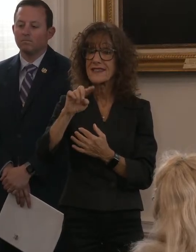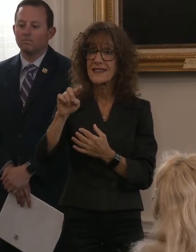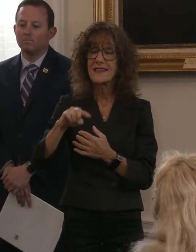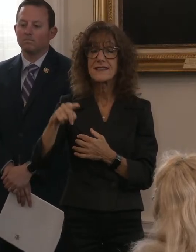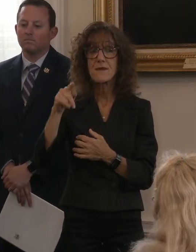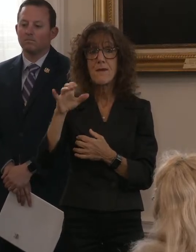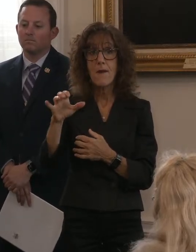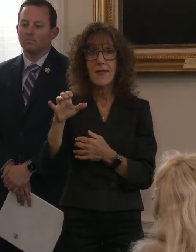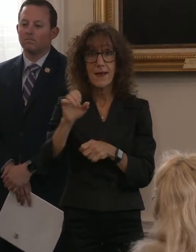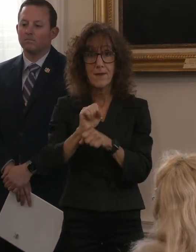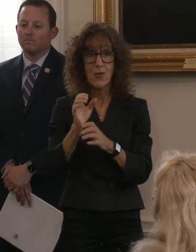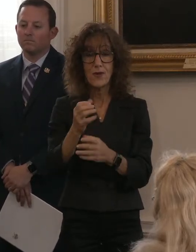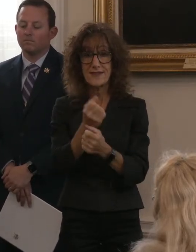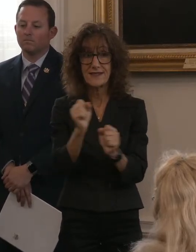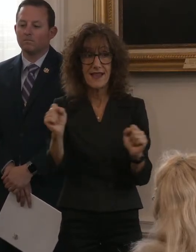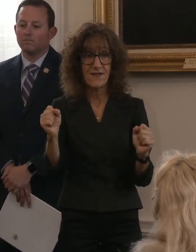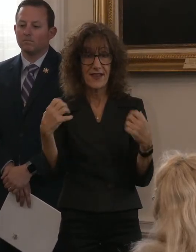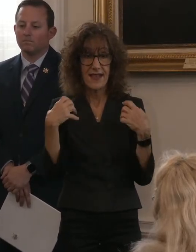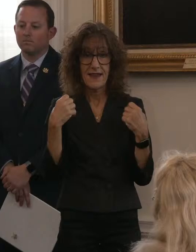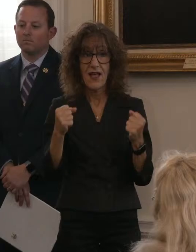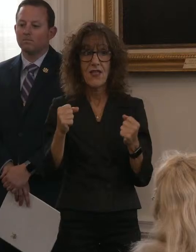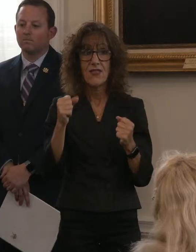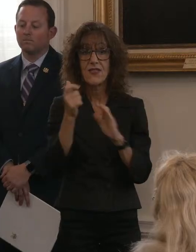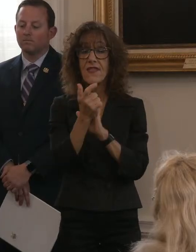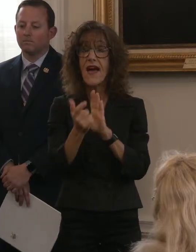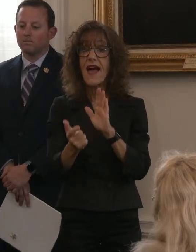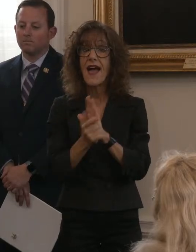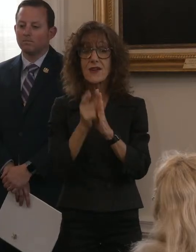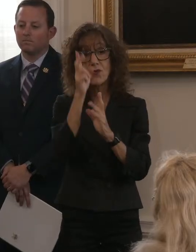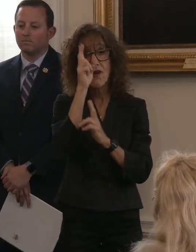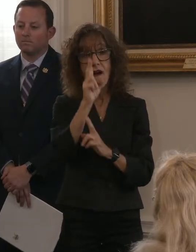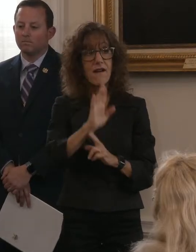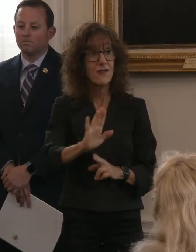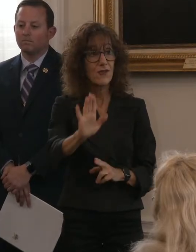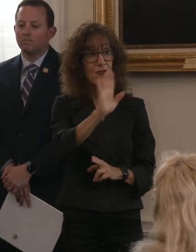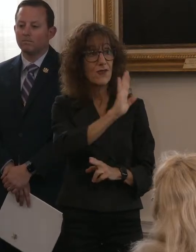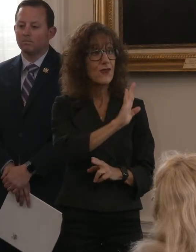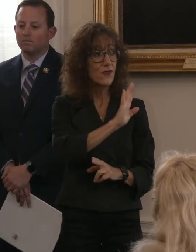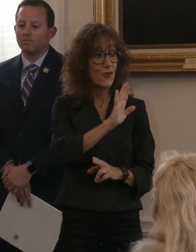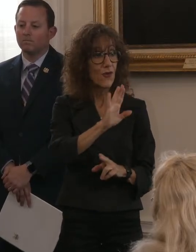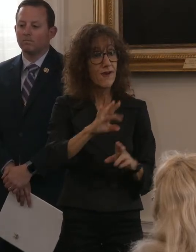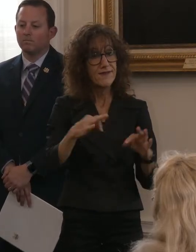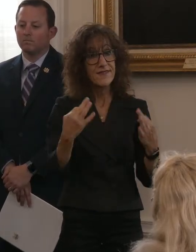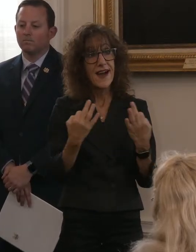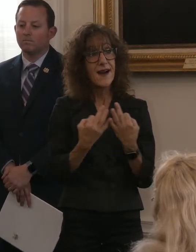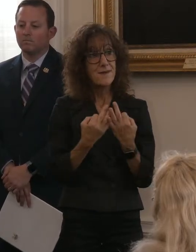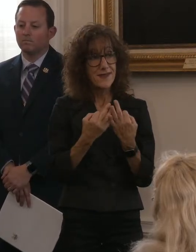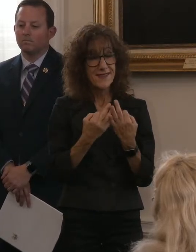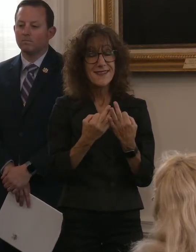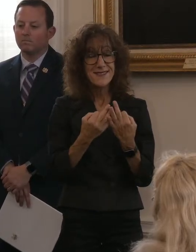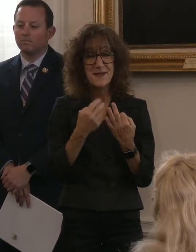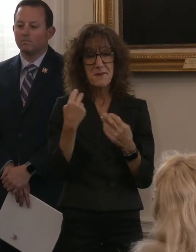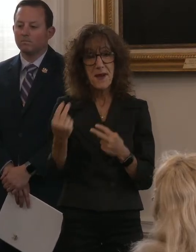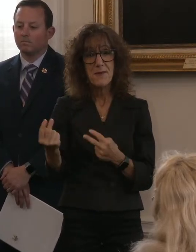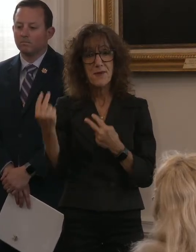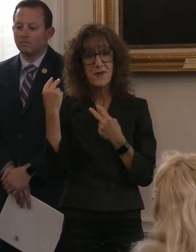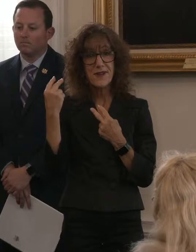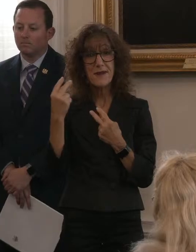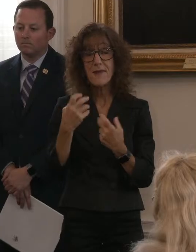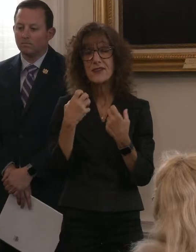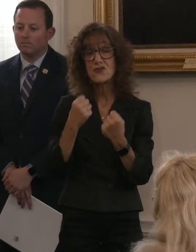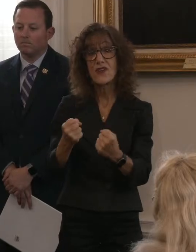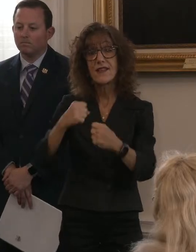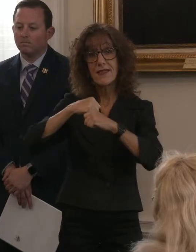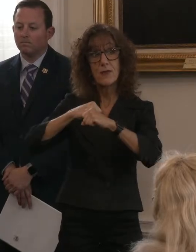and Health Act, we honored your loved one's memory by strengthening the